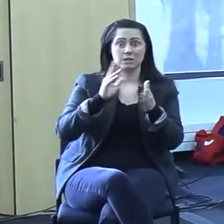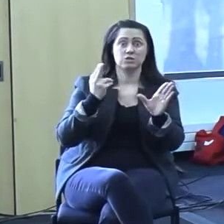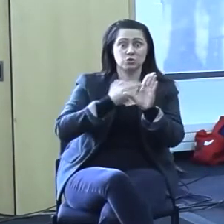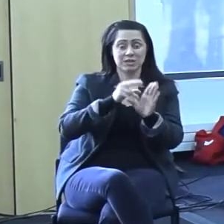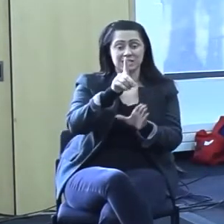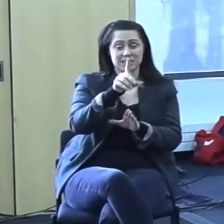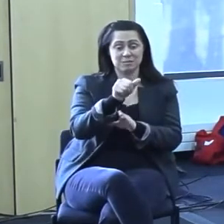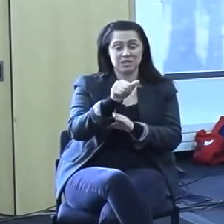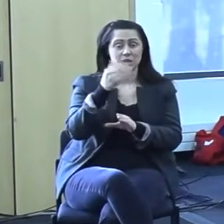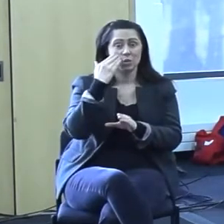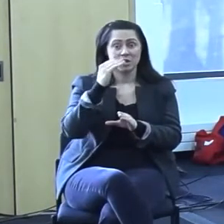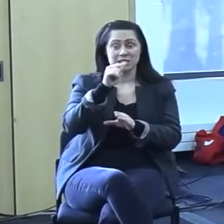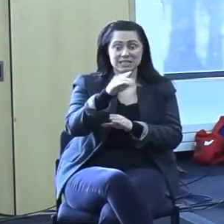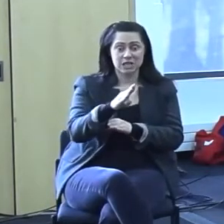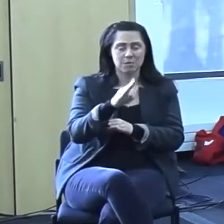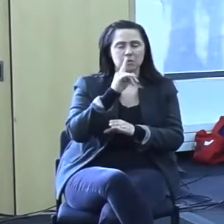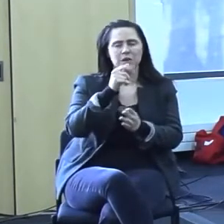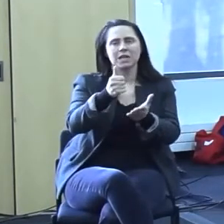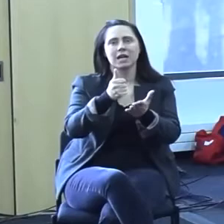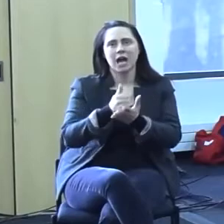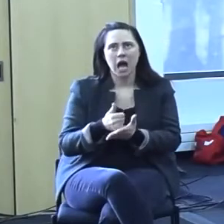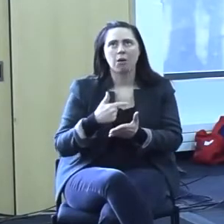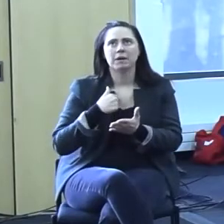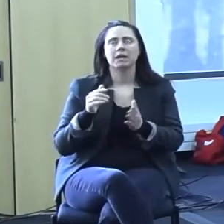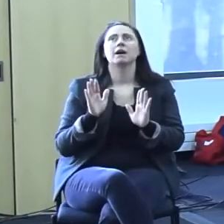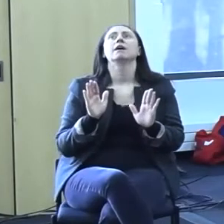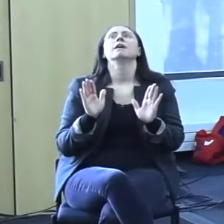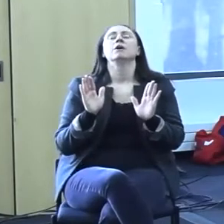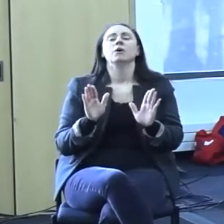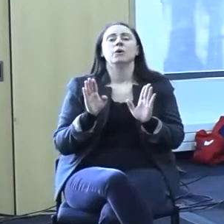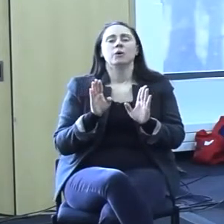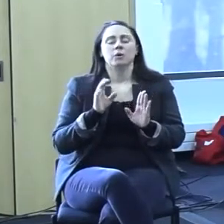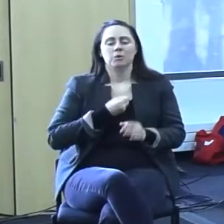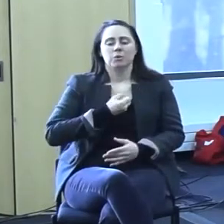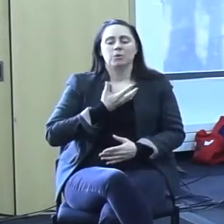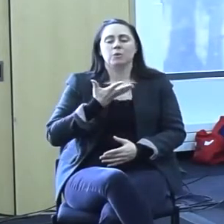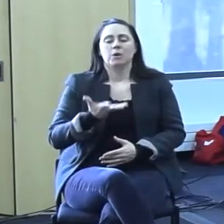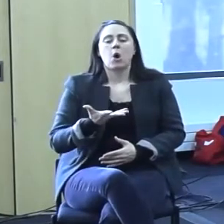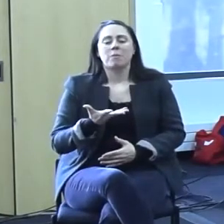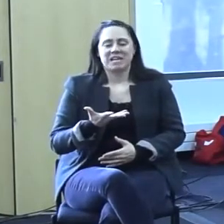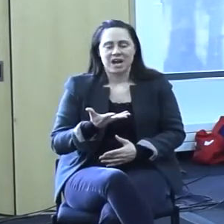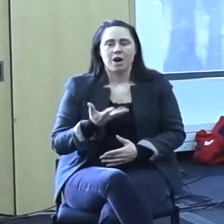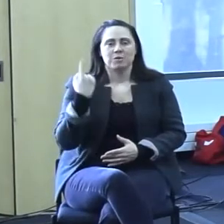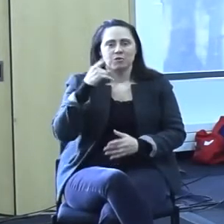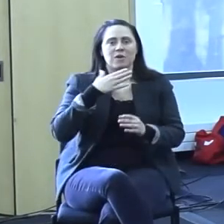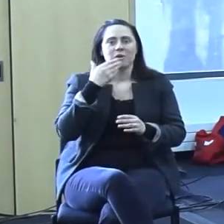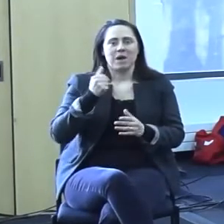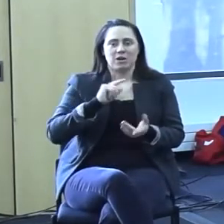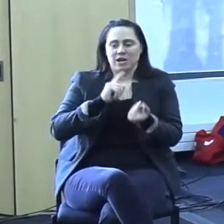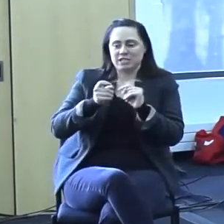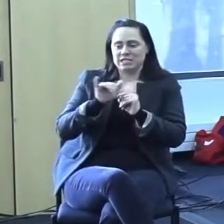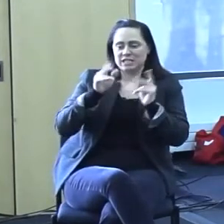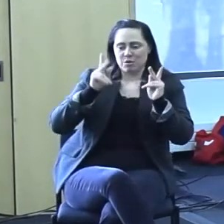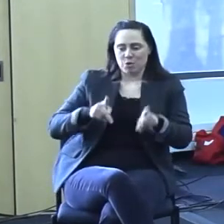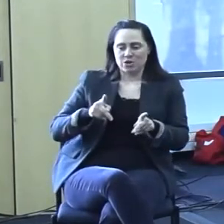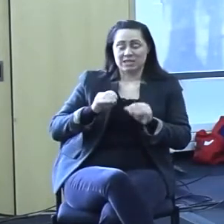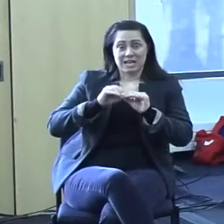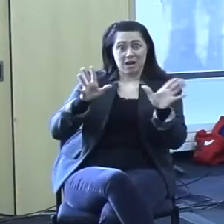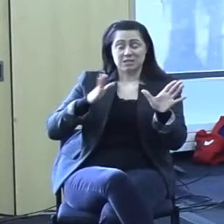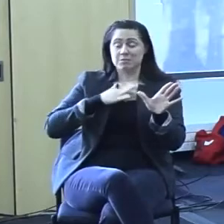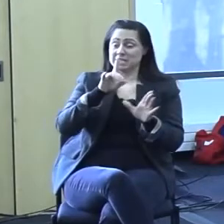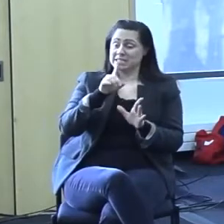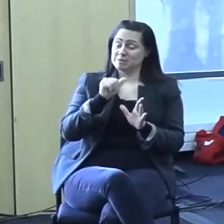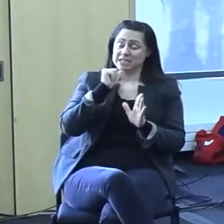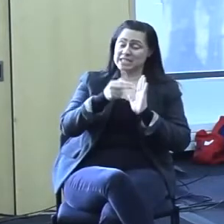the Disability Awareness Club, it really helped me open up for the better. And I've changed as a person. I realized obviously my disability